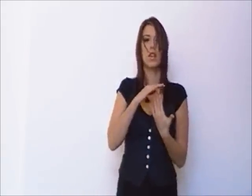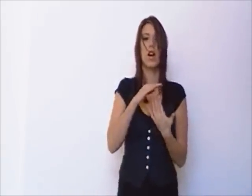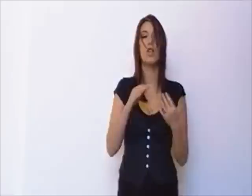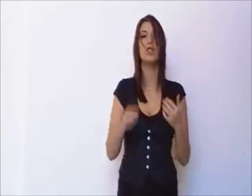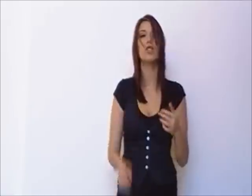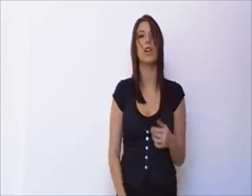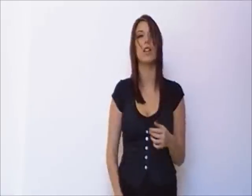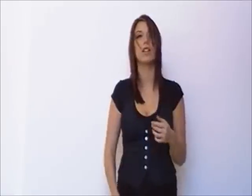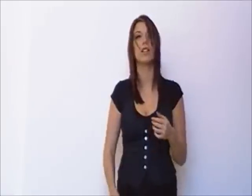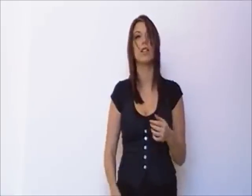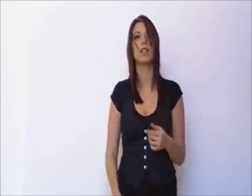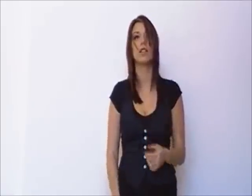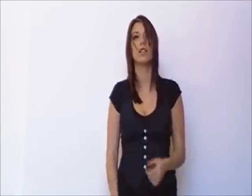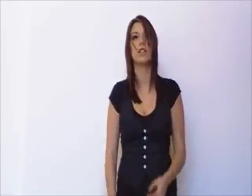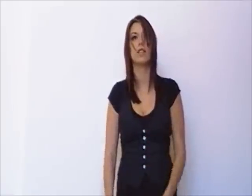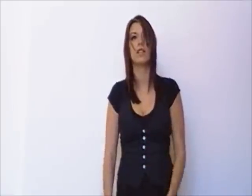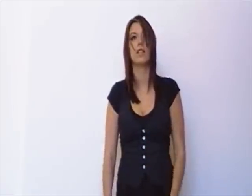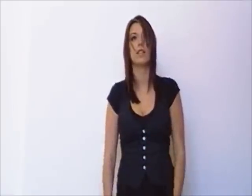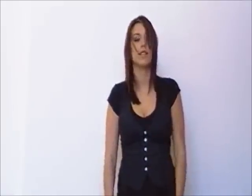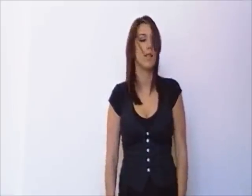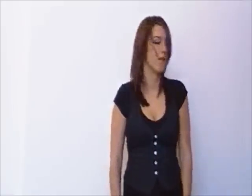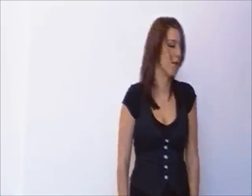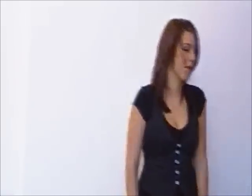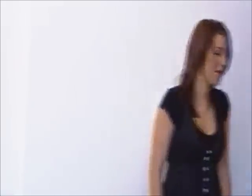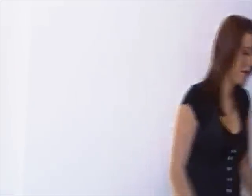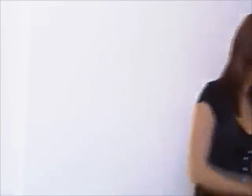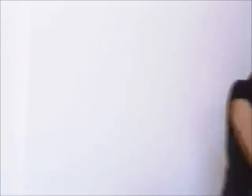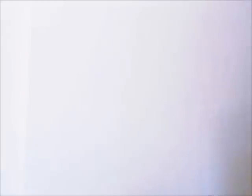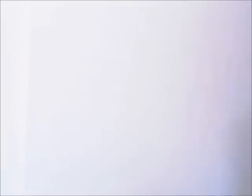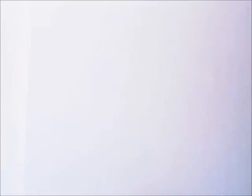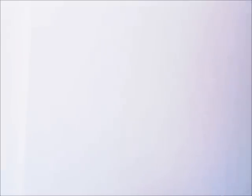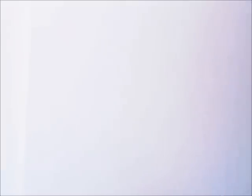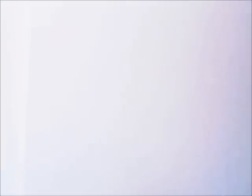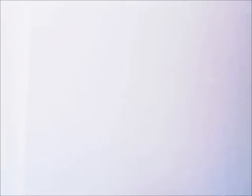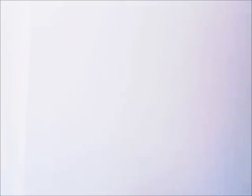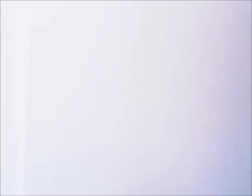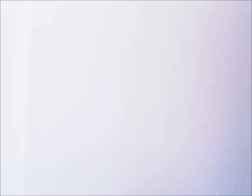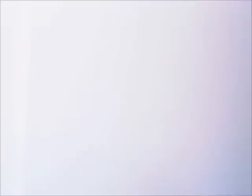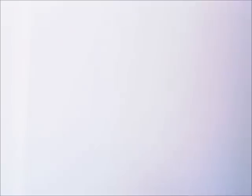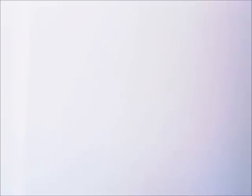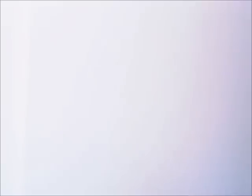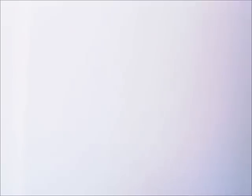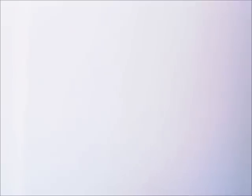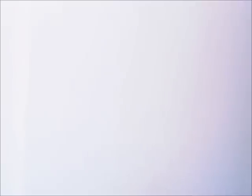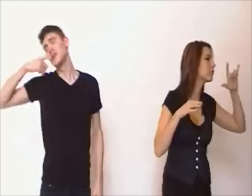oh, shoot, I. You're too early for the party. What happened to me?